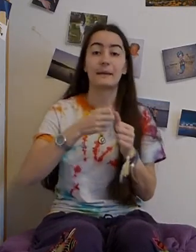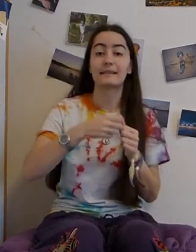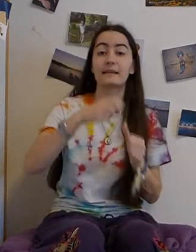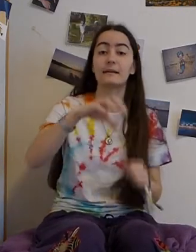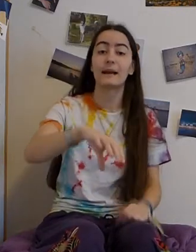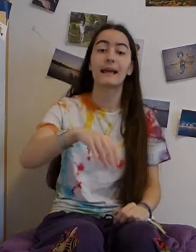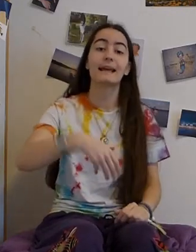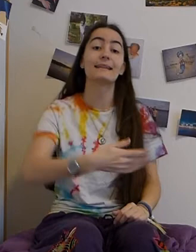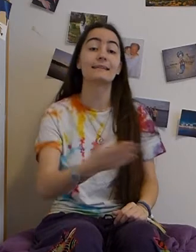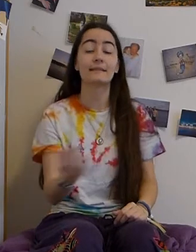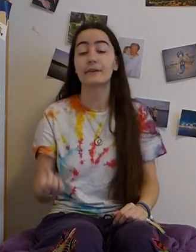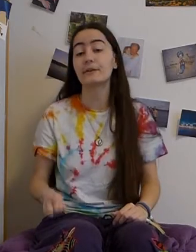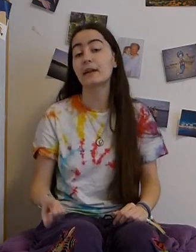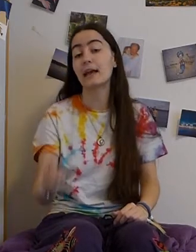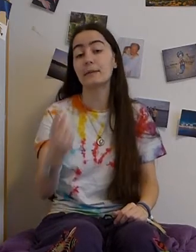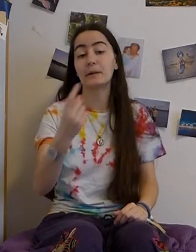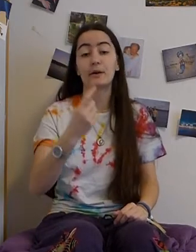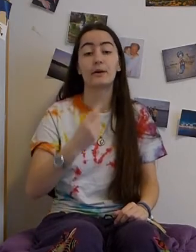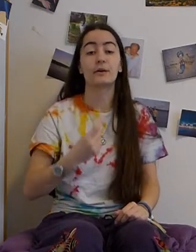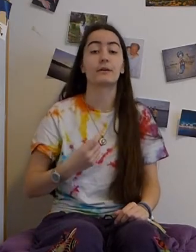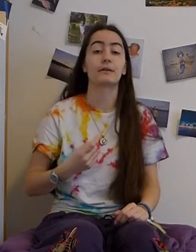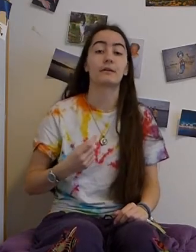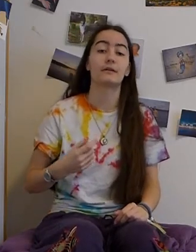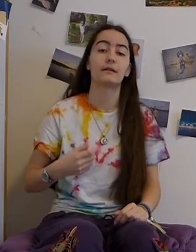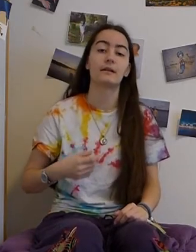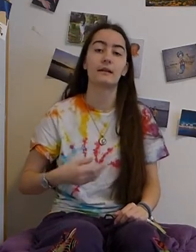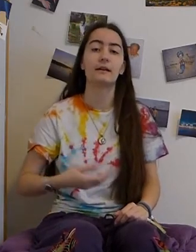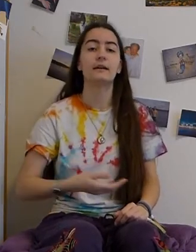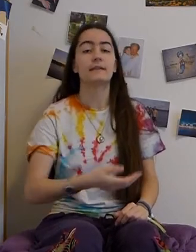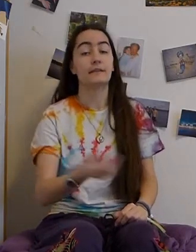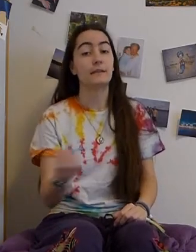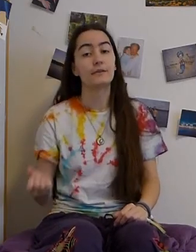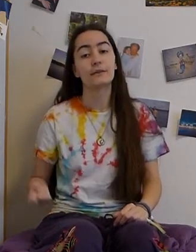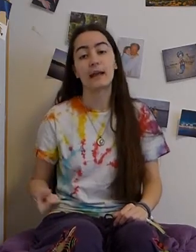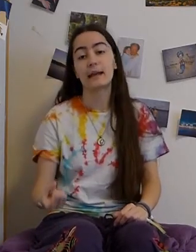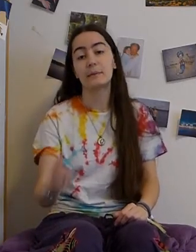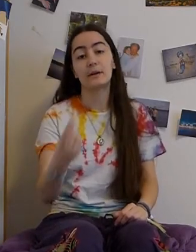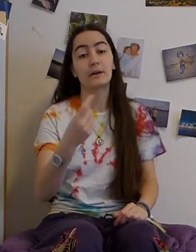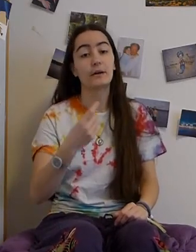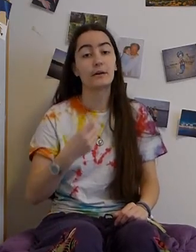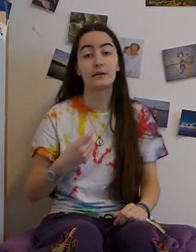a better place since you came along. Since you came along.